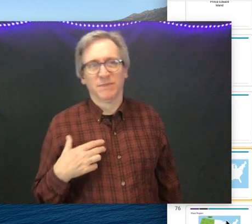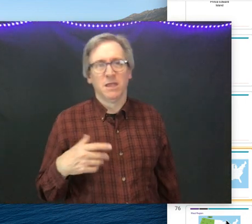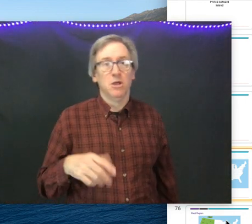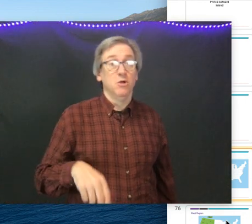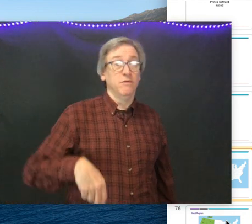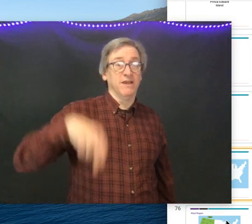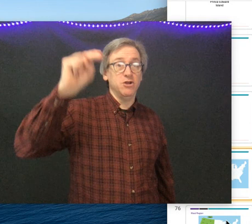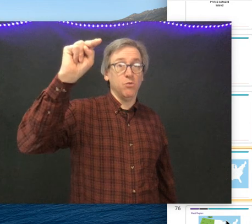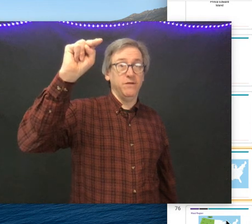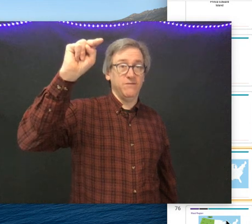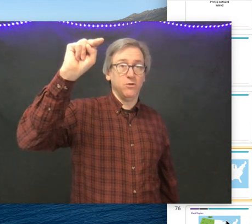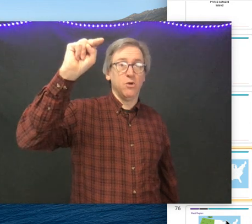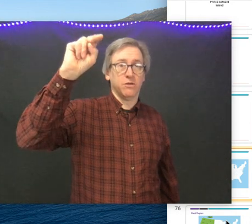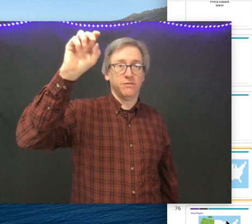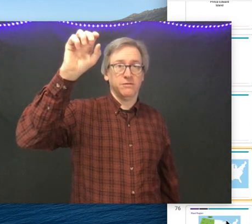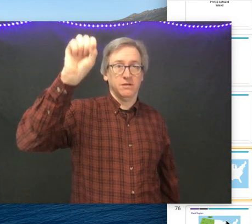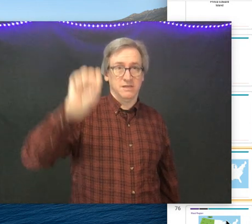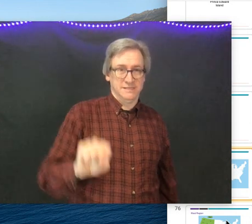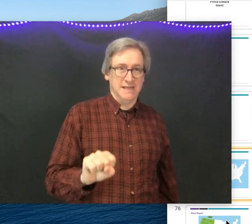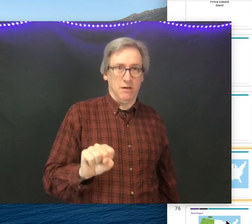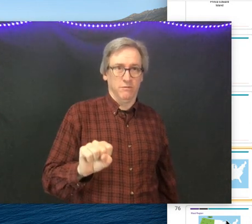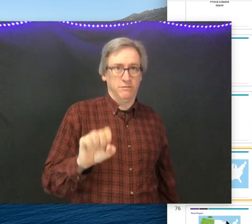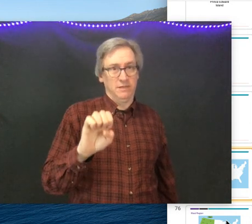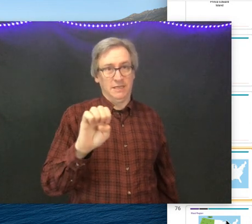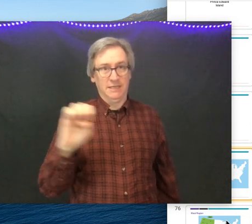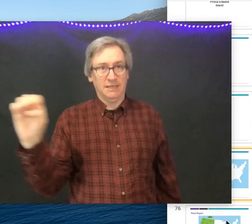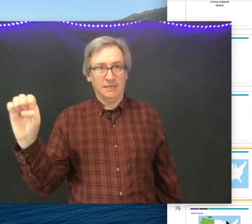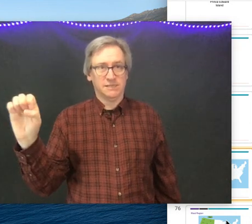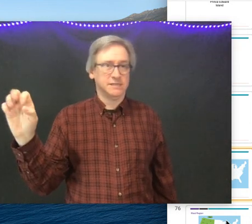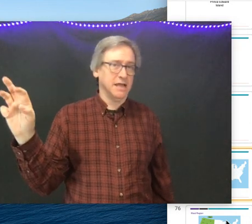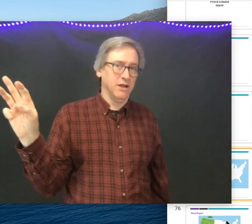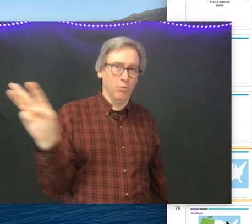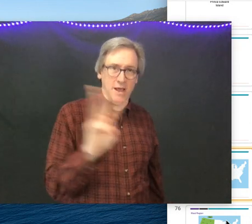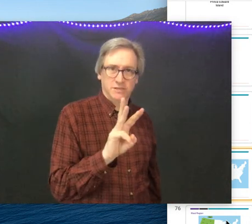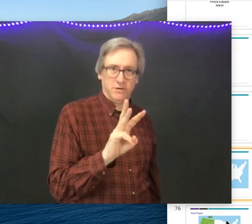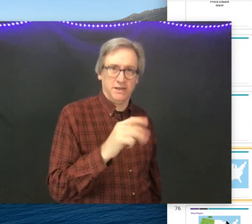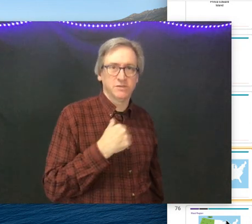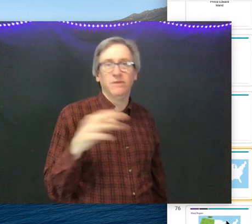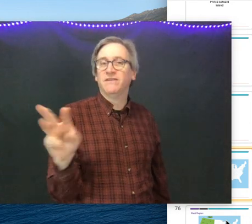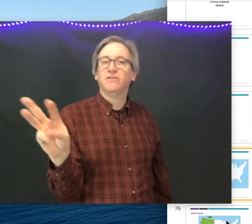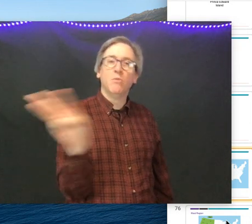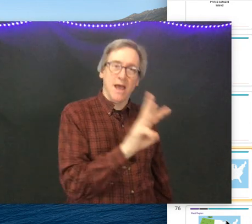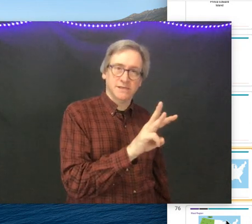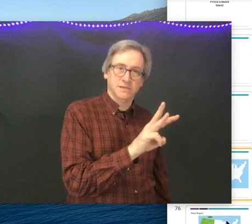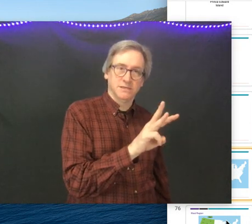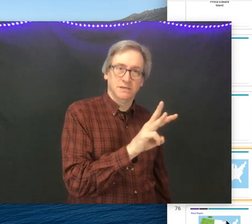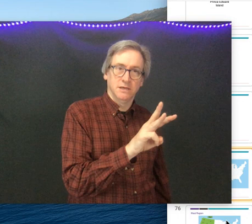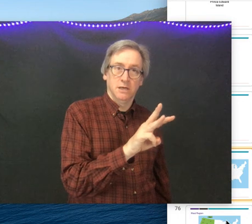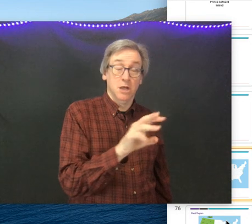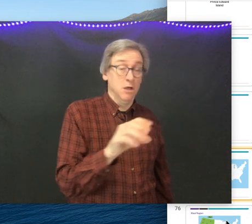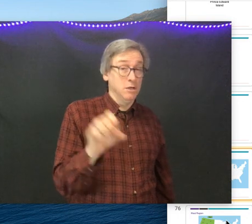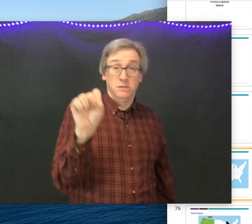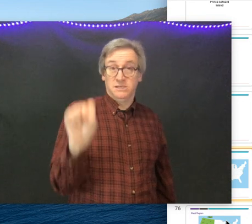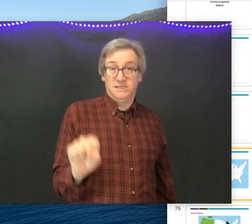not? We've known north, south, east, and west, right? So we've got the west,